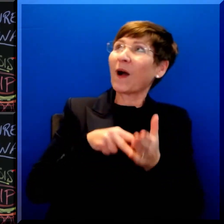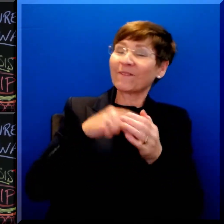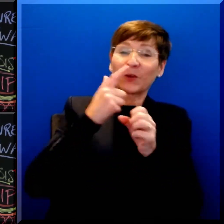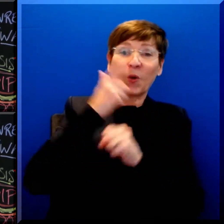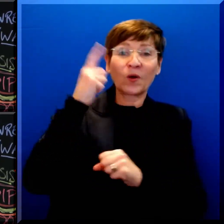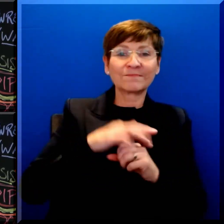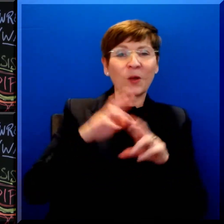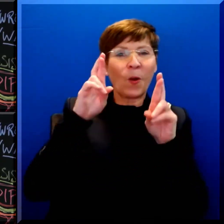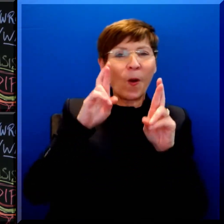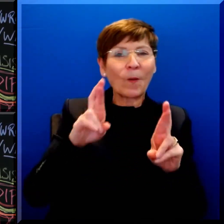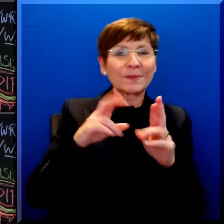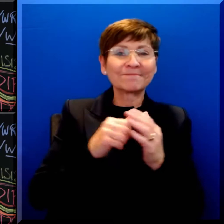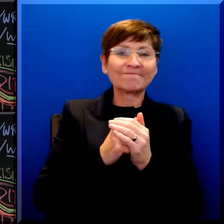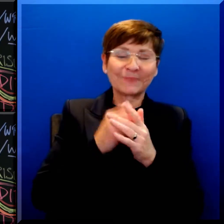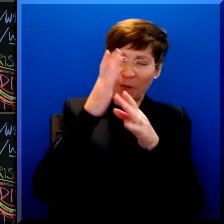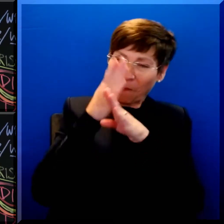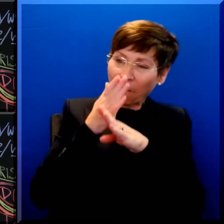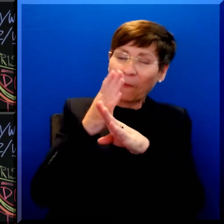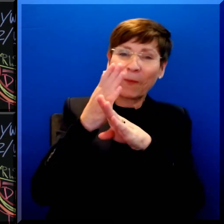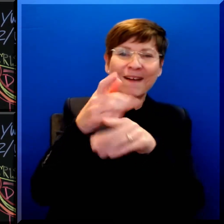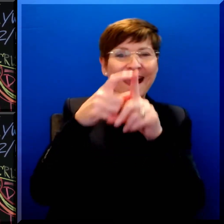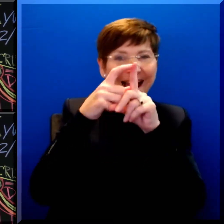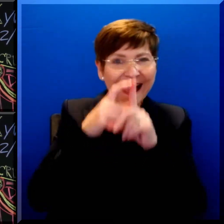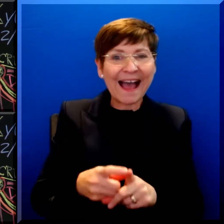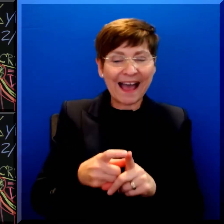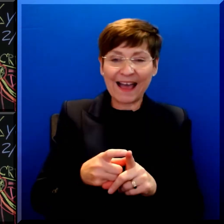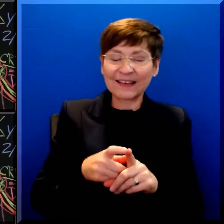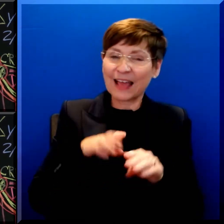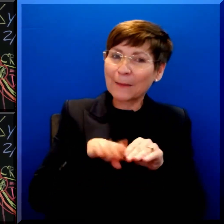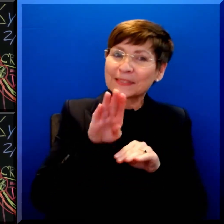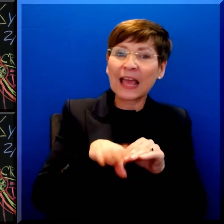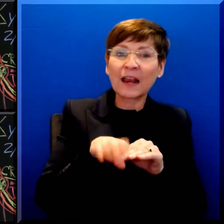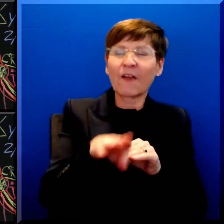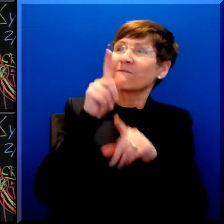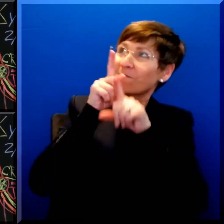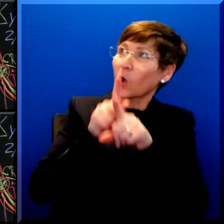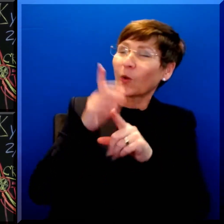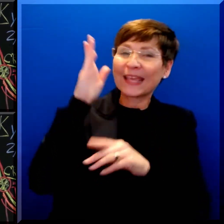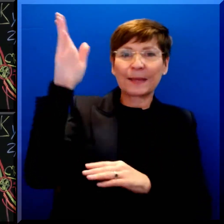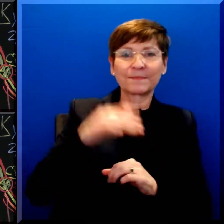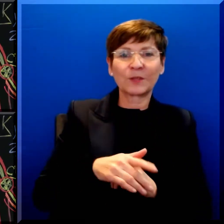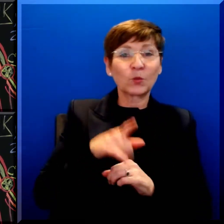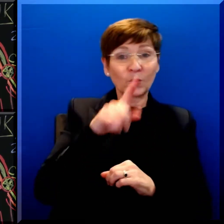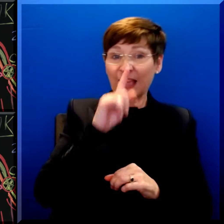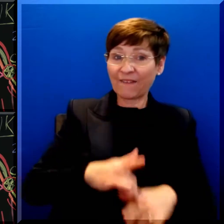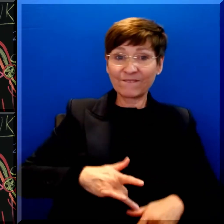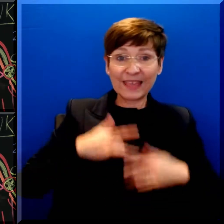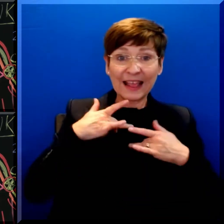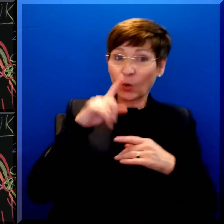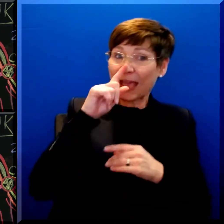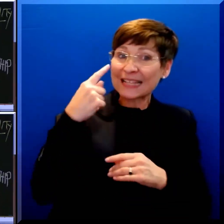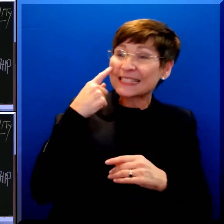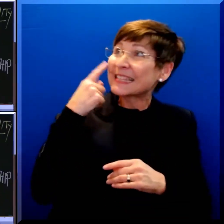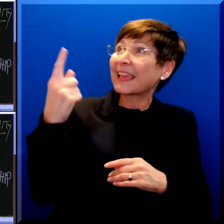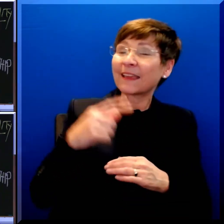find hope in hard times. Fix your eyes on Christ right now. Follow him. Even if you can't see it or feel it, God is working